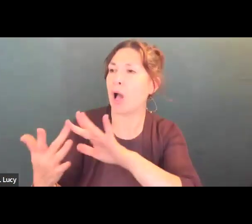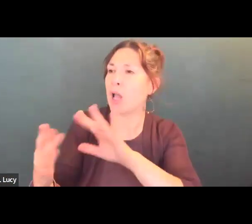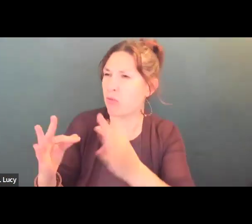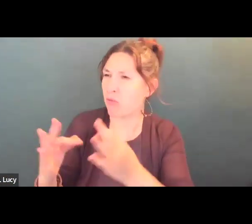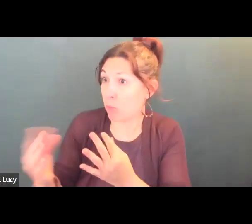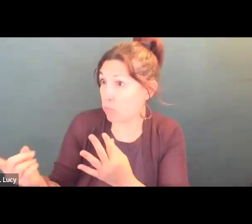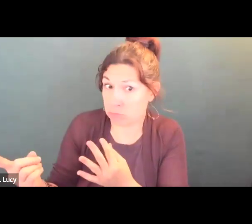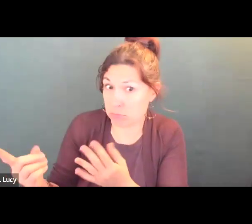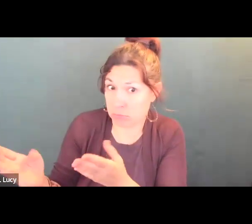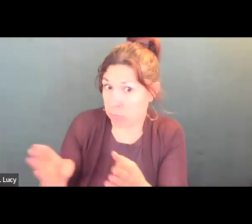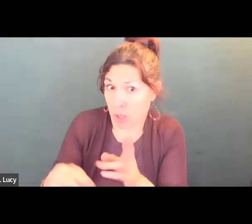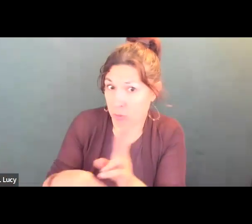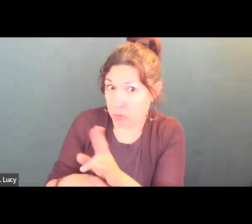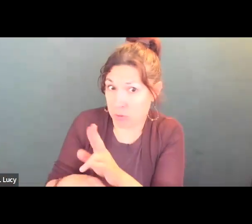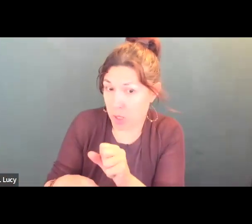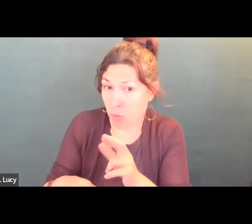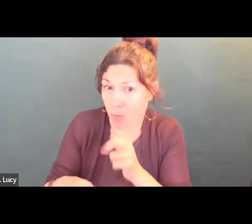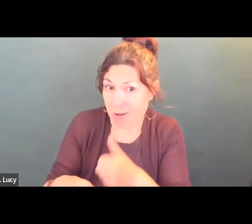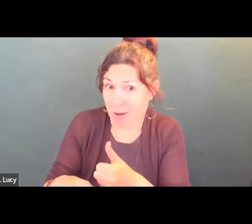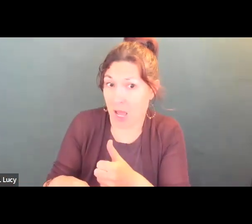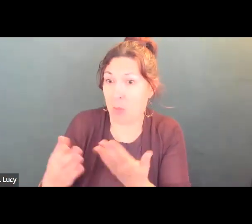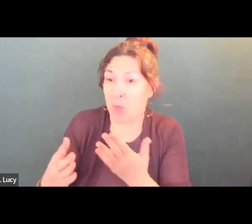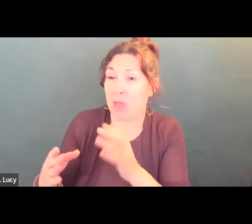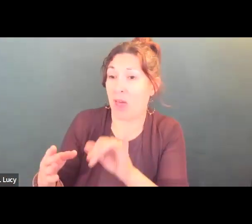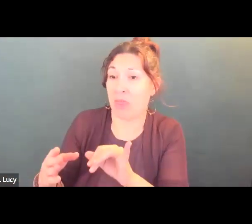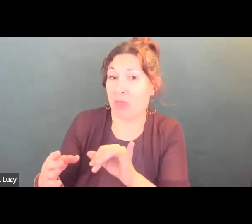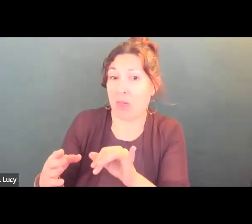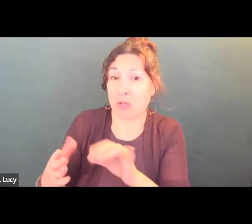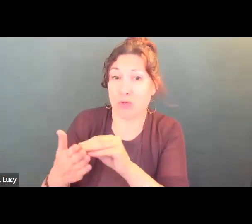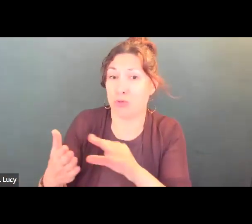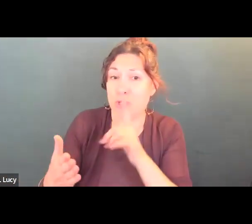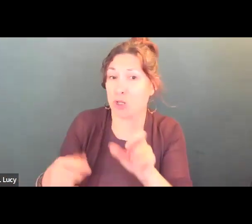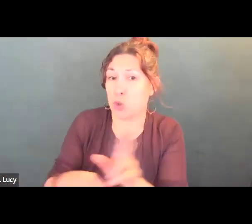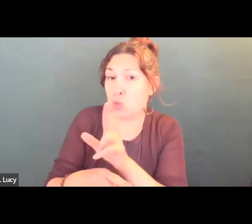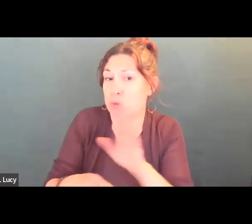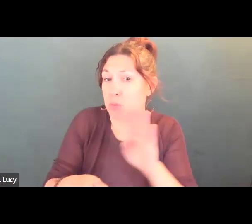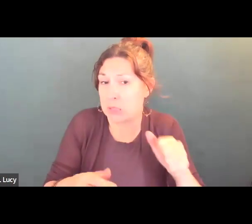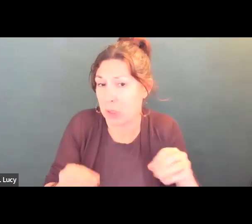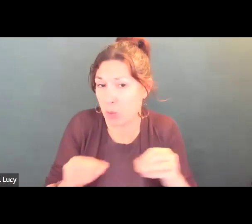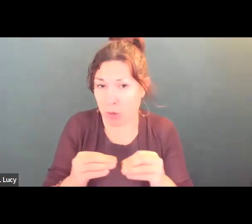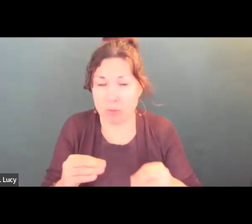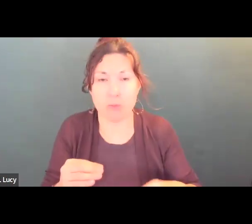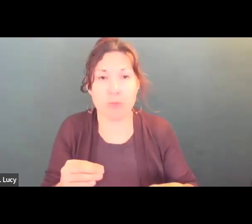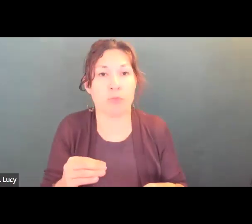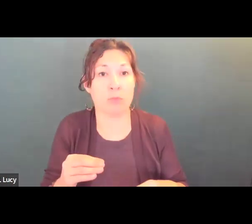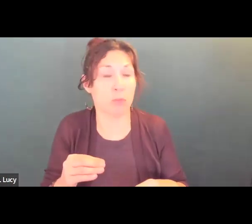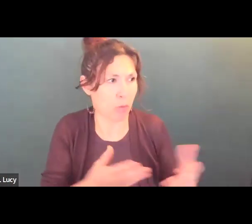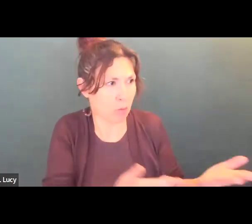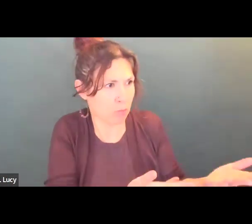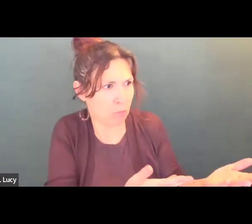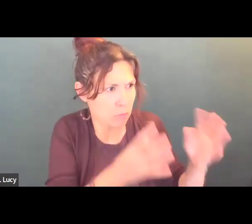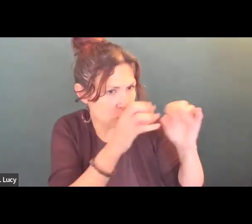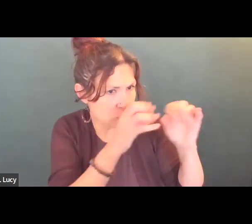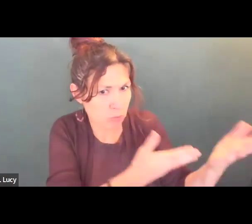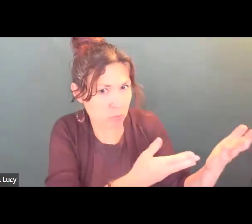going to return to the bus? If not, we might remove the bus assignment. Copy. Yeah, I think, keep going. Yeah, I was just going to say that